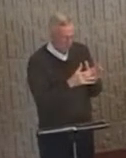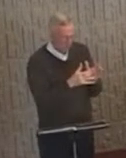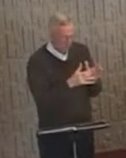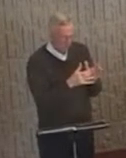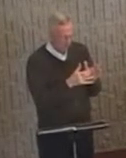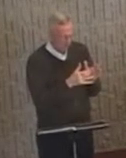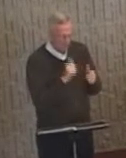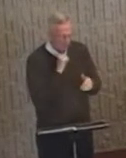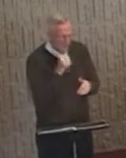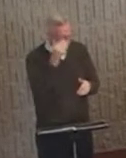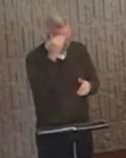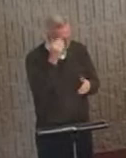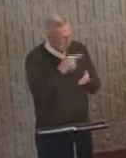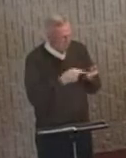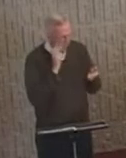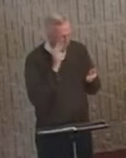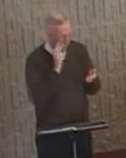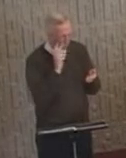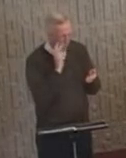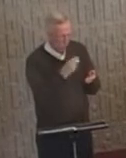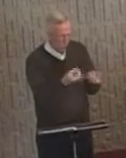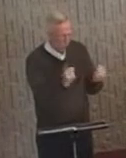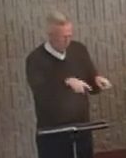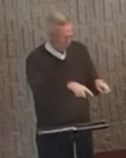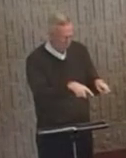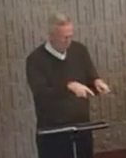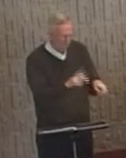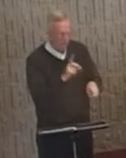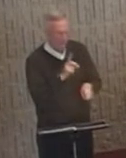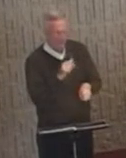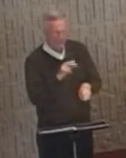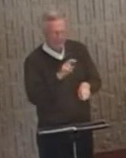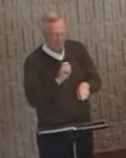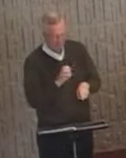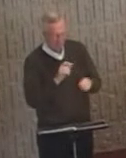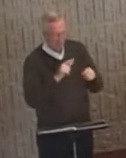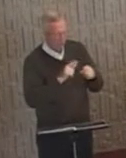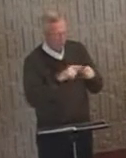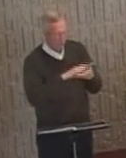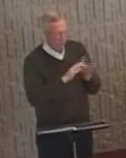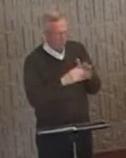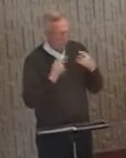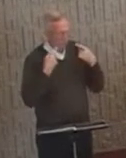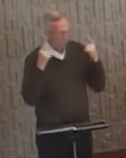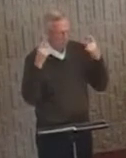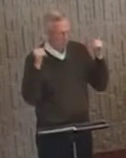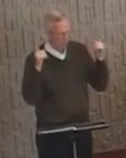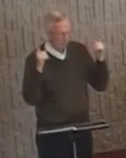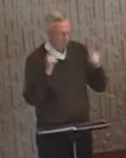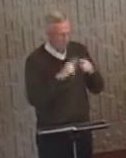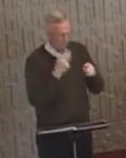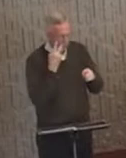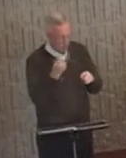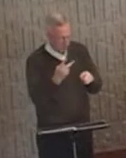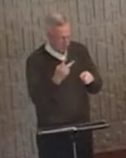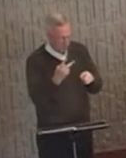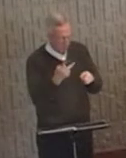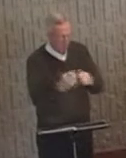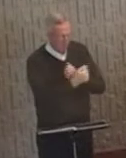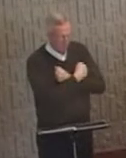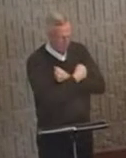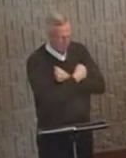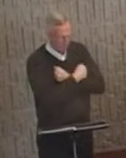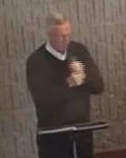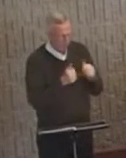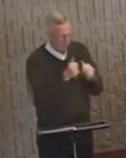encounter. He dared to go public, to see, to embrace, to